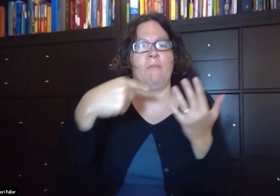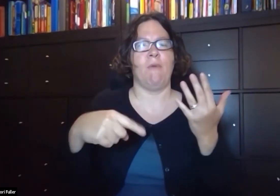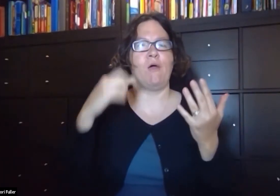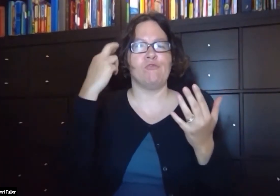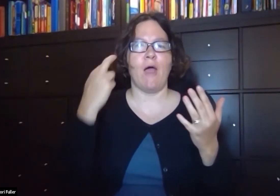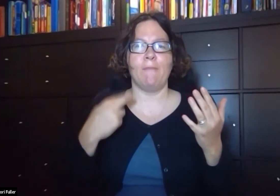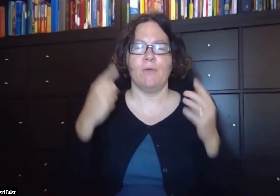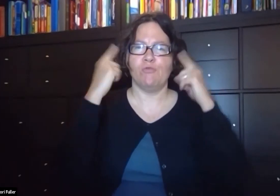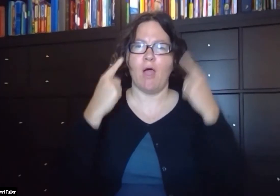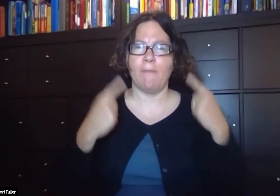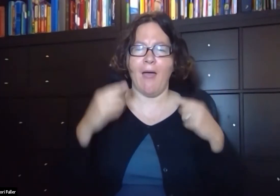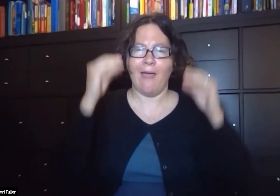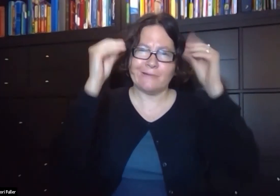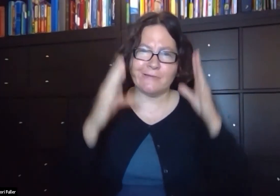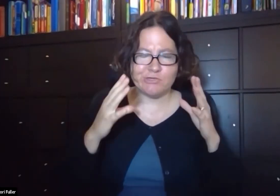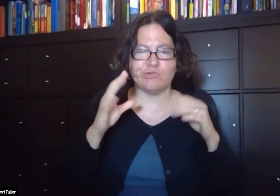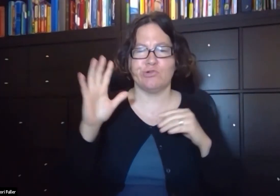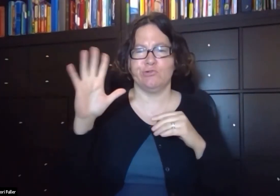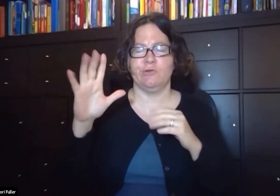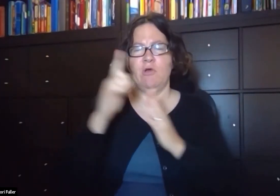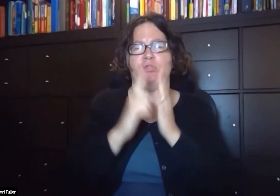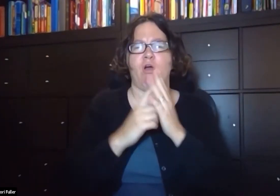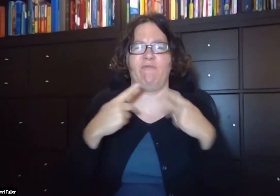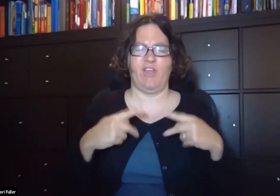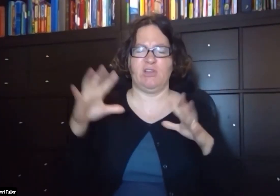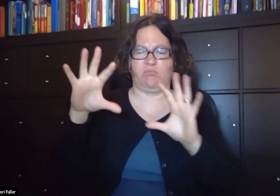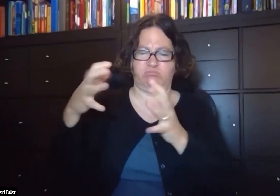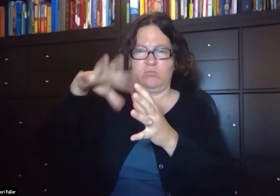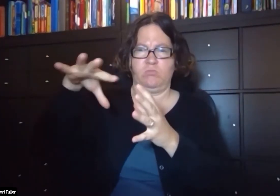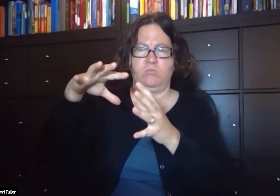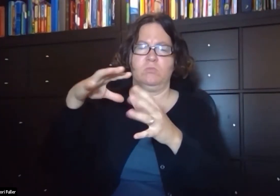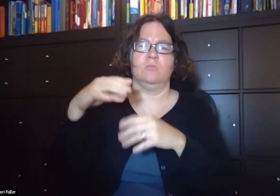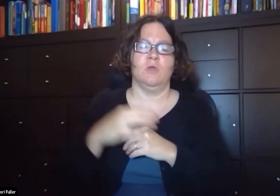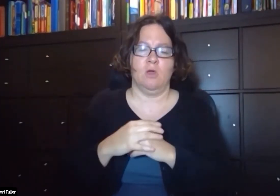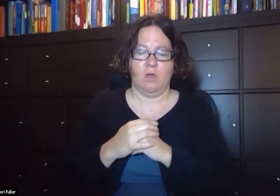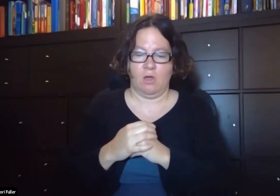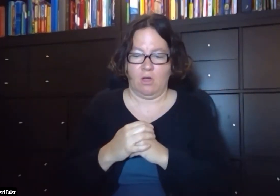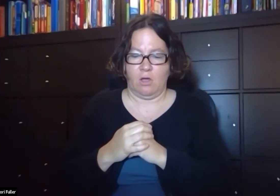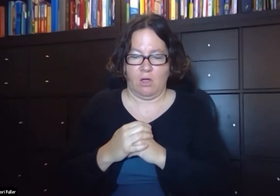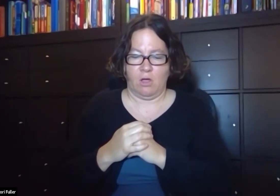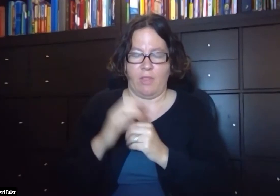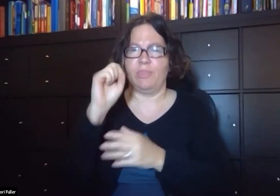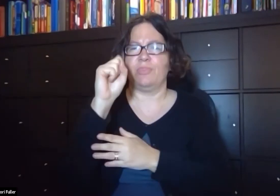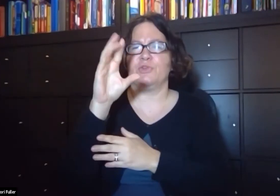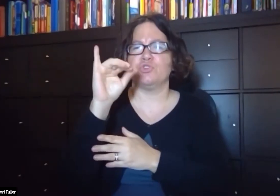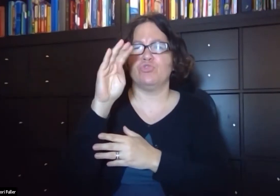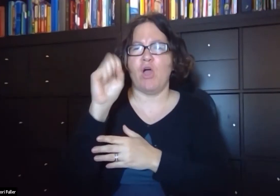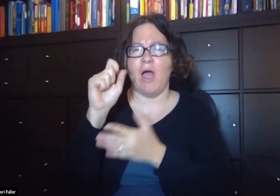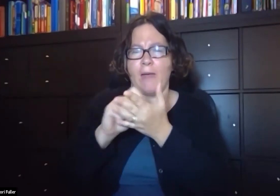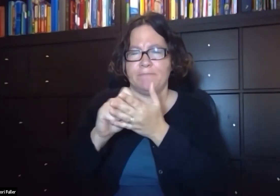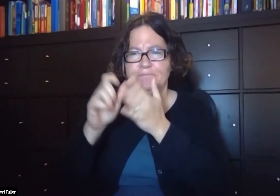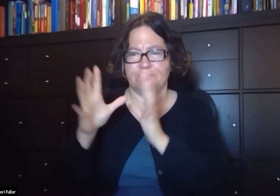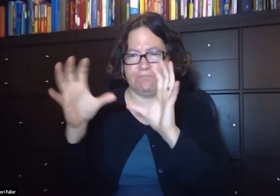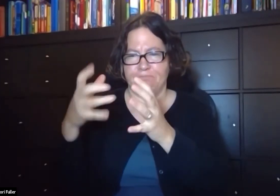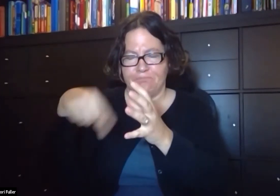debate on how these laws were to be applied between the rabbis and the Pharisees